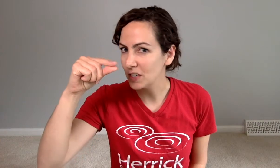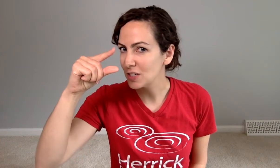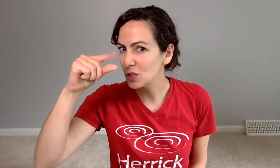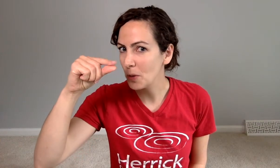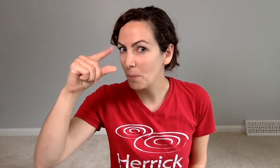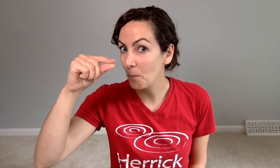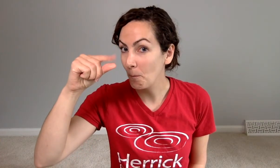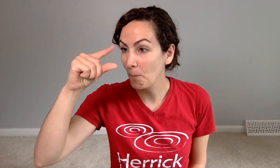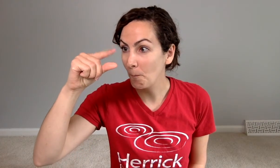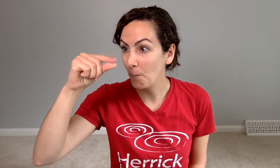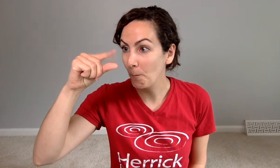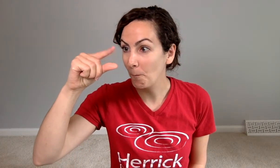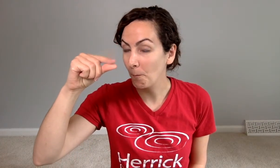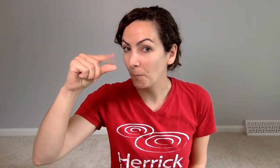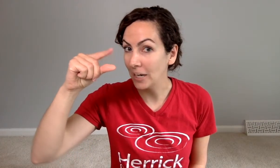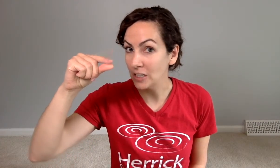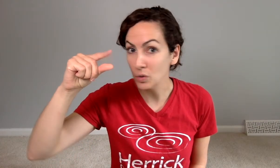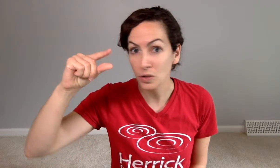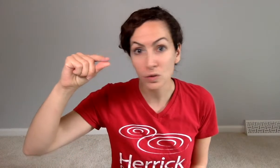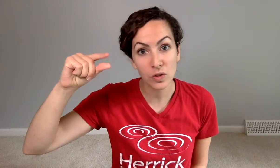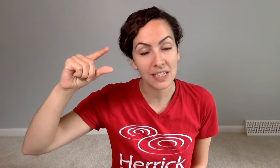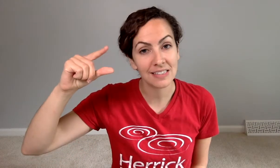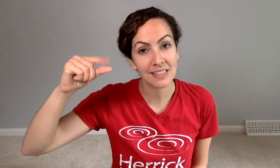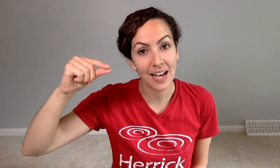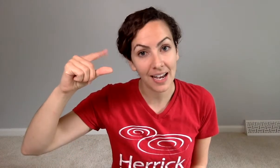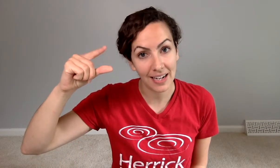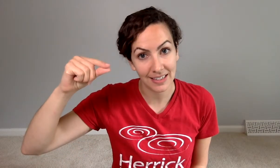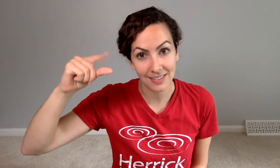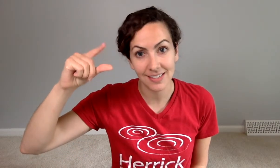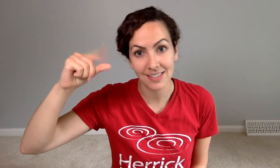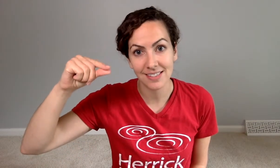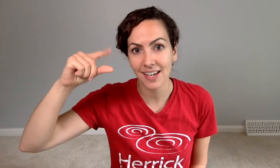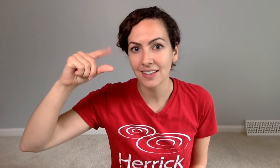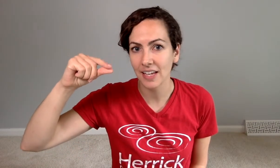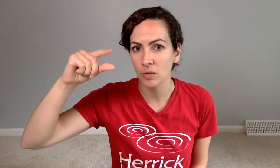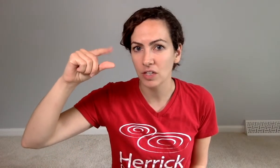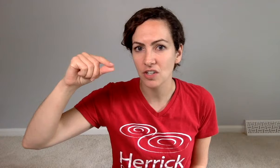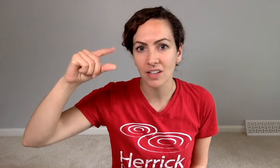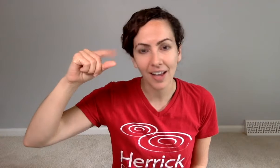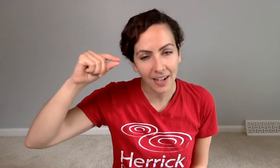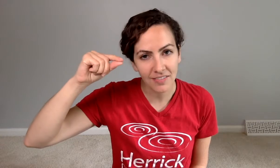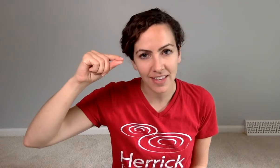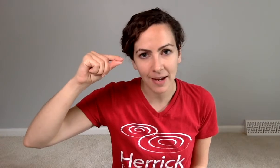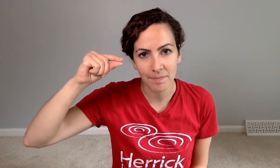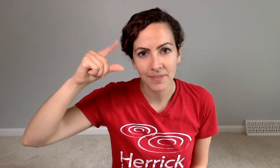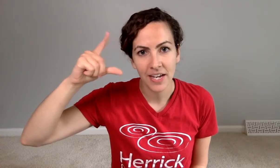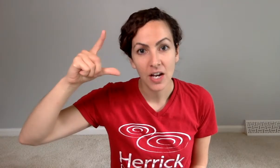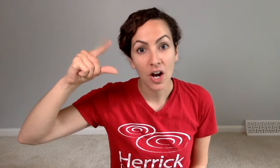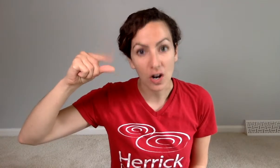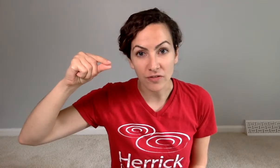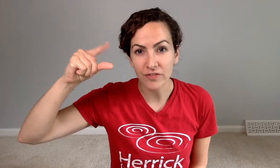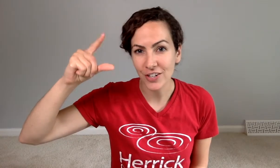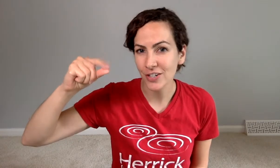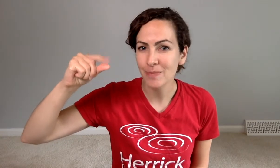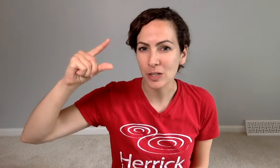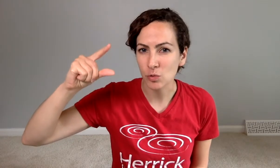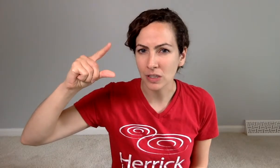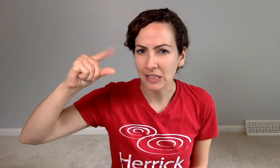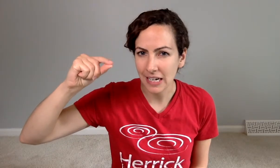language? I know usually signs in sign language, a lot of them are very much related